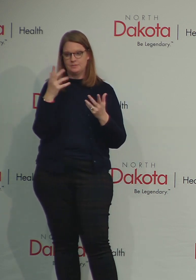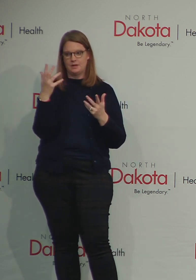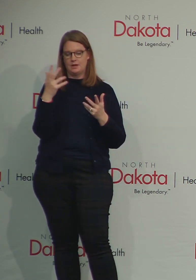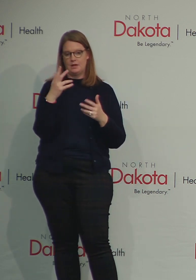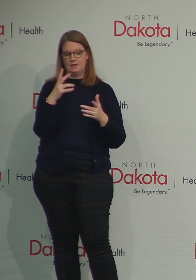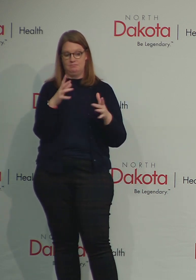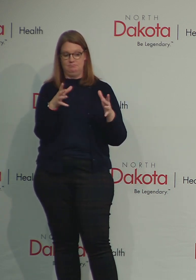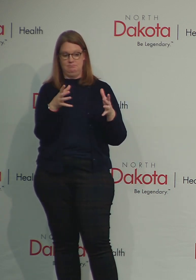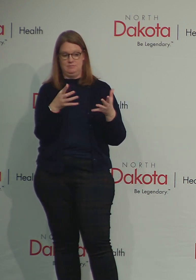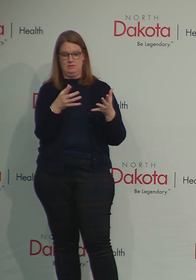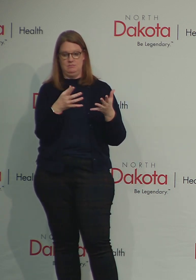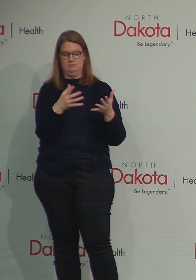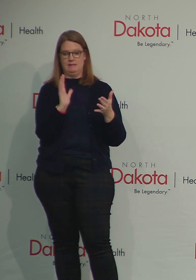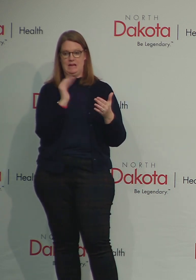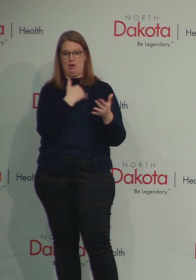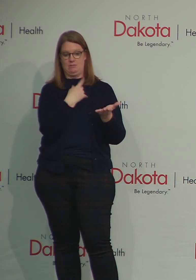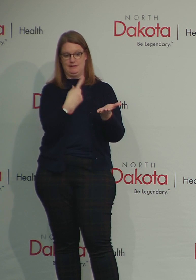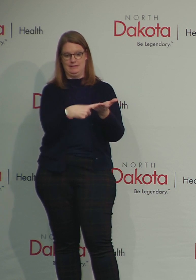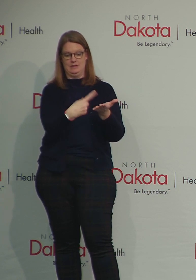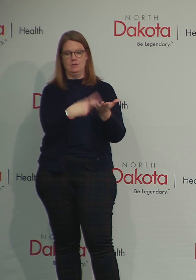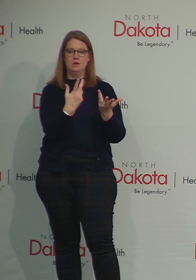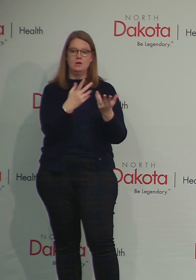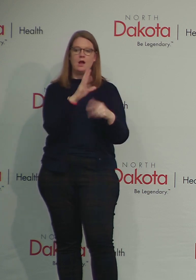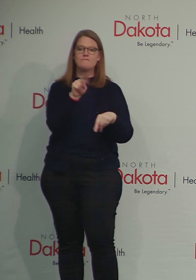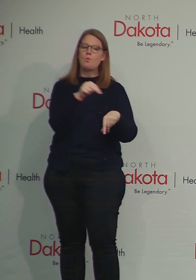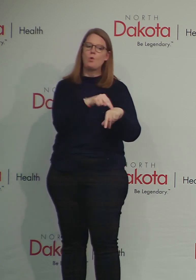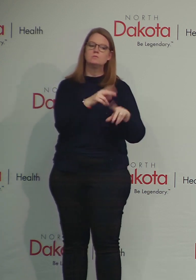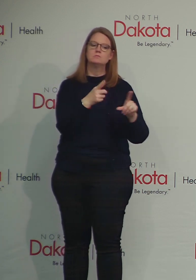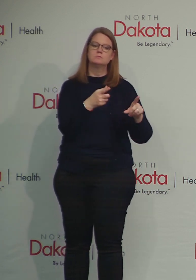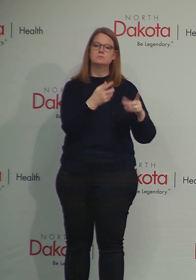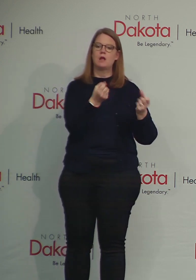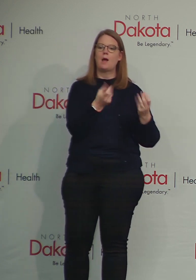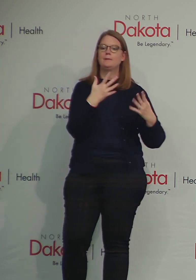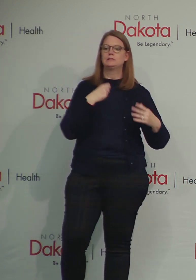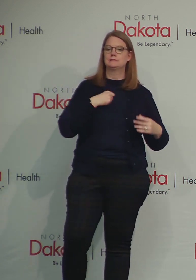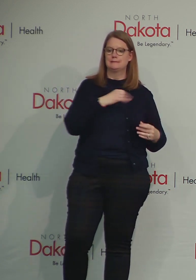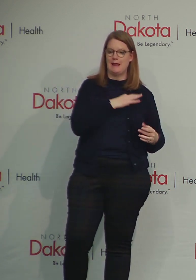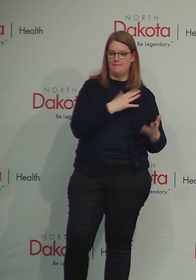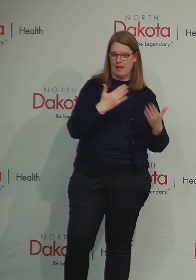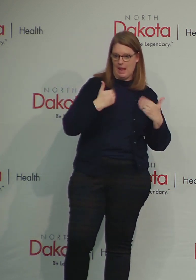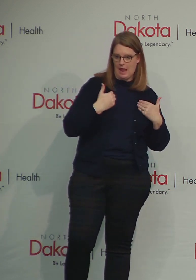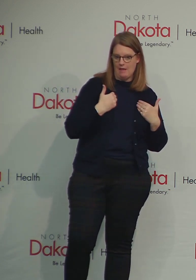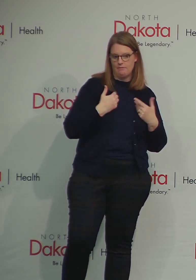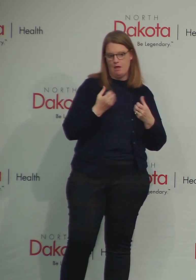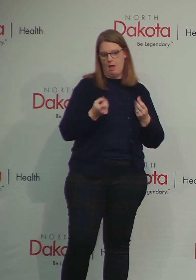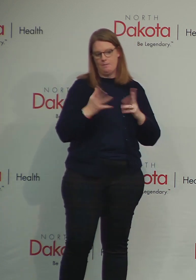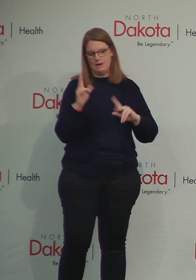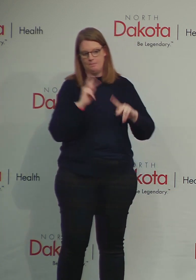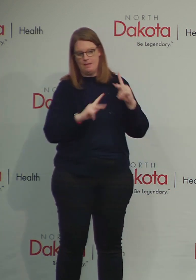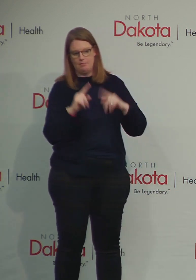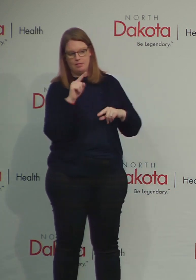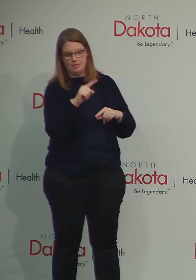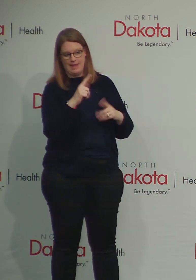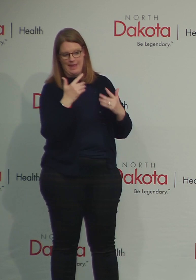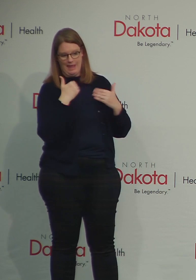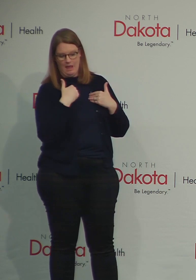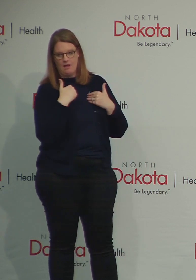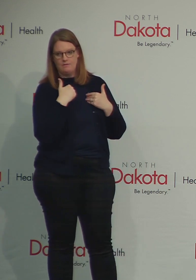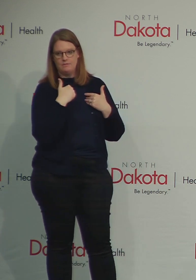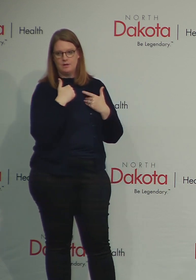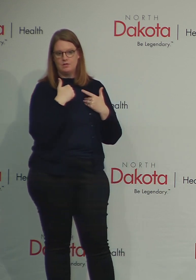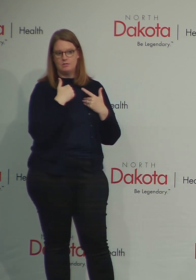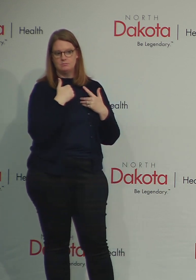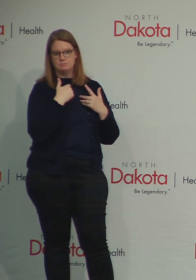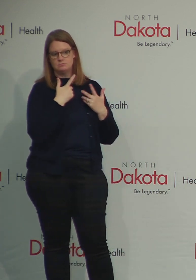hospital organizations, we're of course looking at how much staffing they have, how many people do they have that are out due to